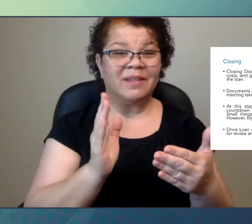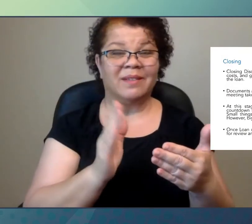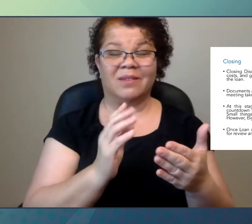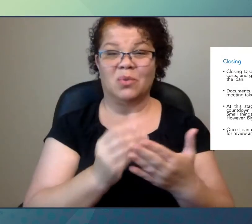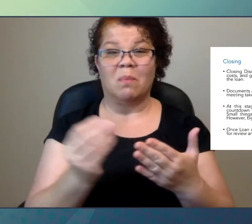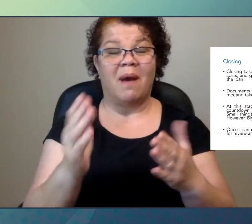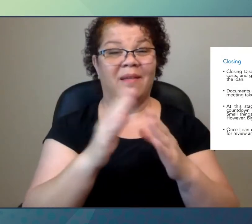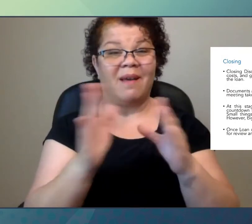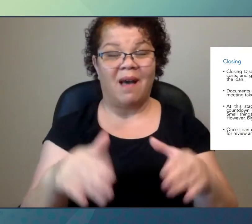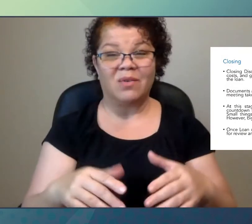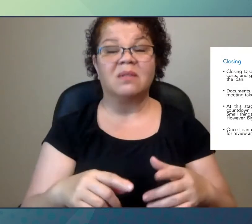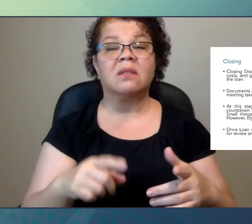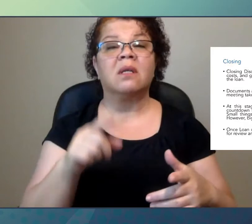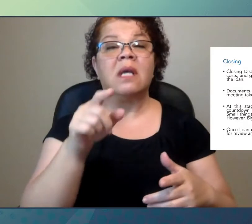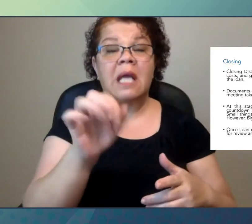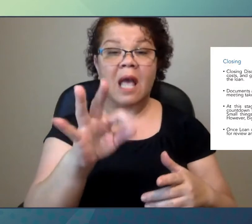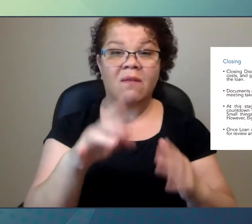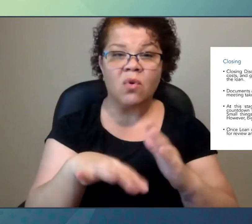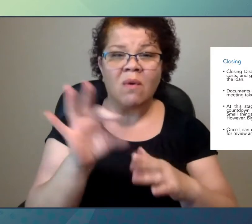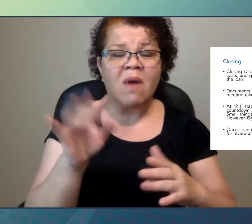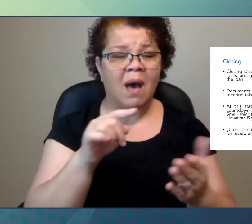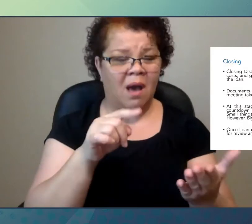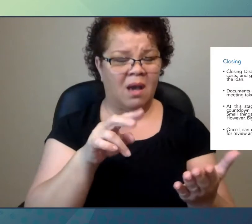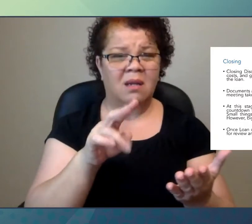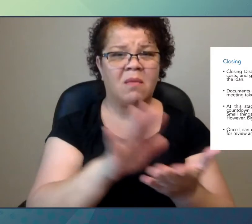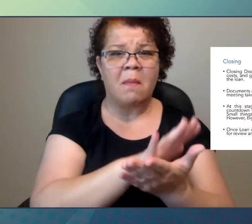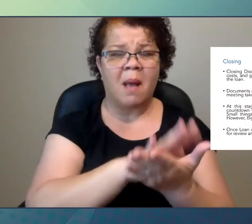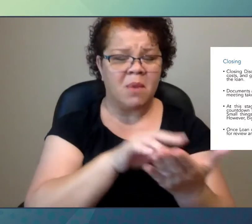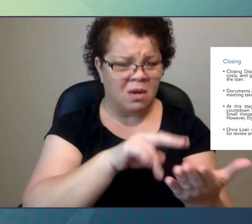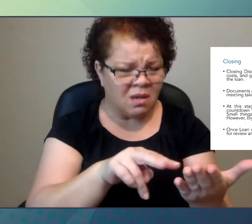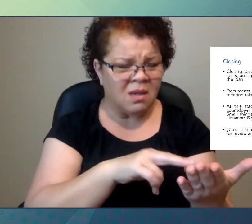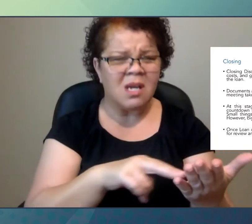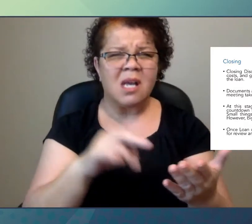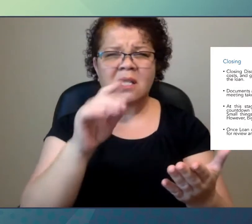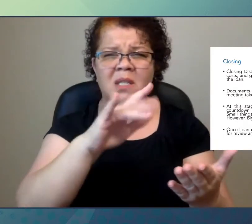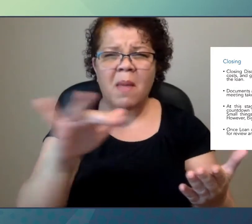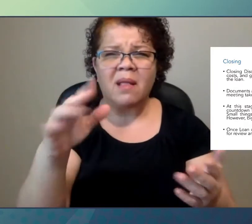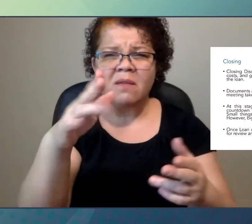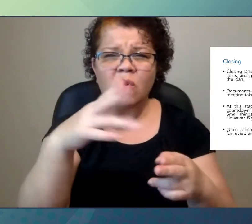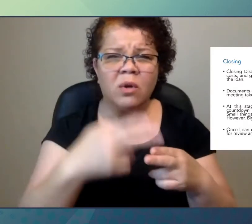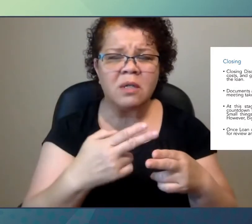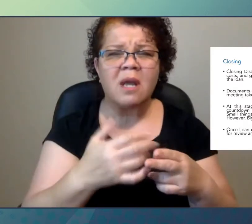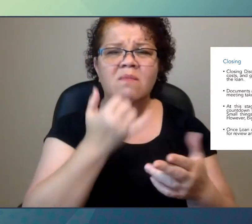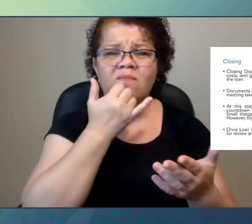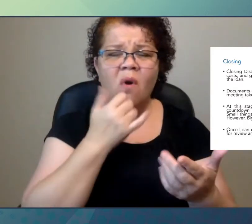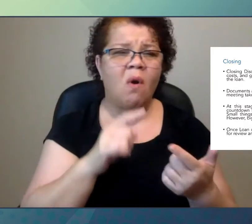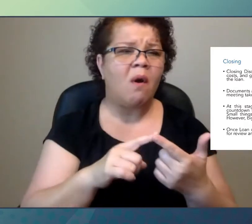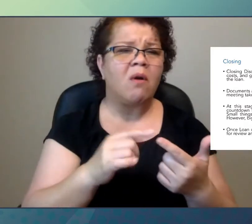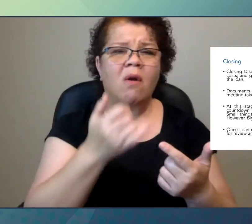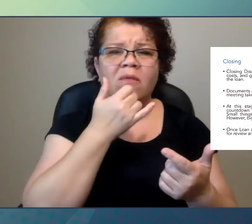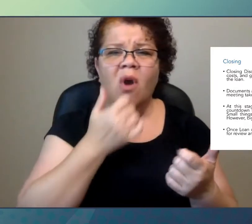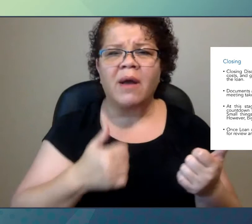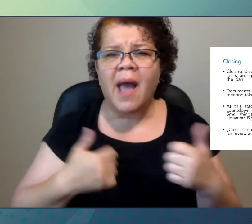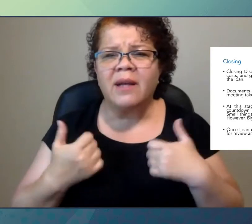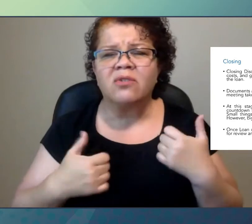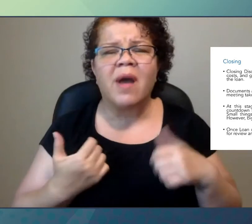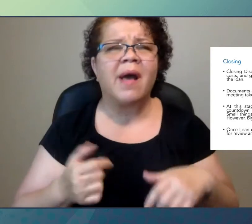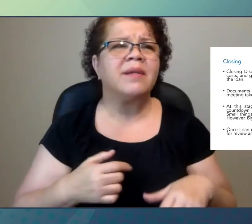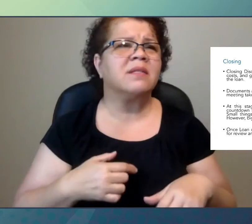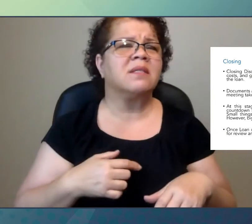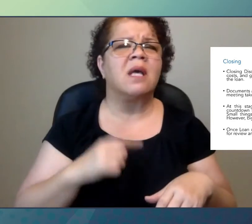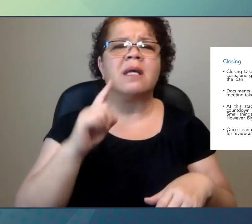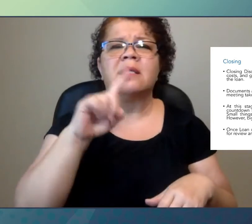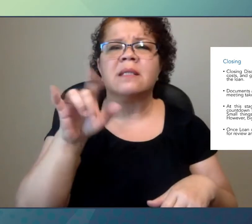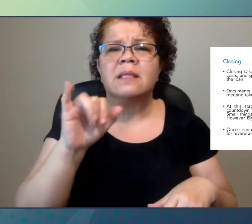you know, your name is misspelled on the property, or you have the wrong address or zip code or something